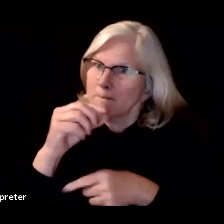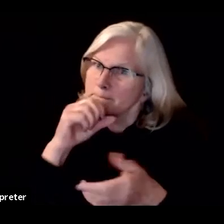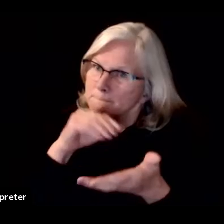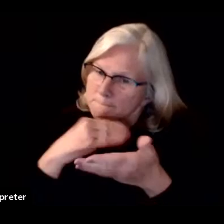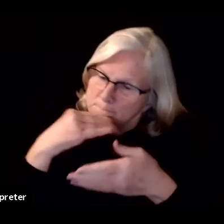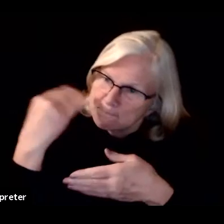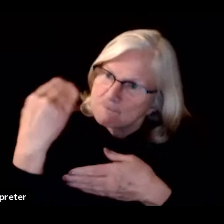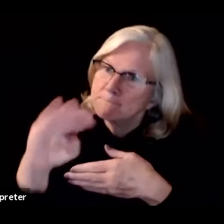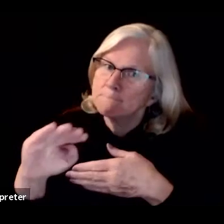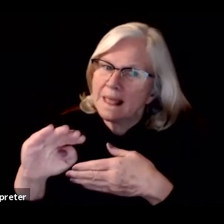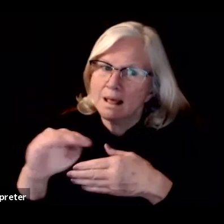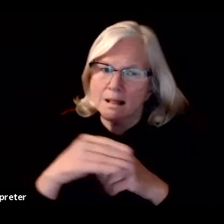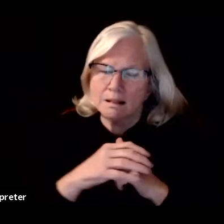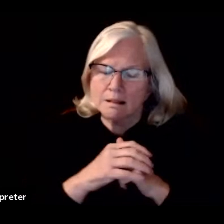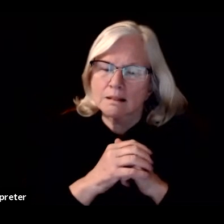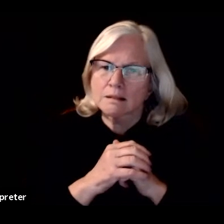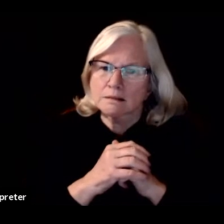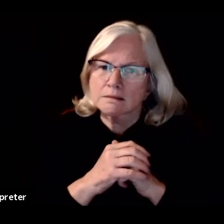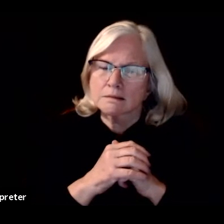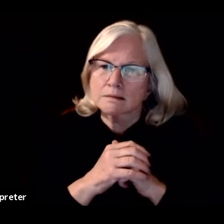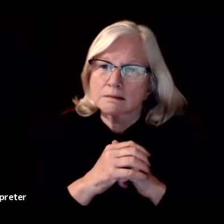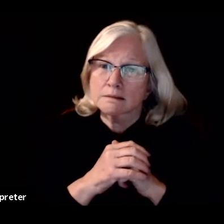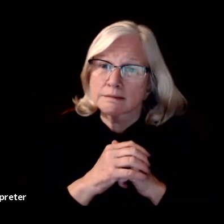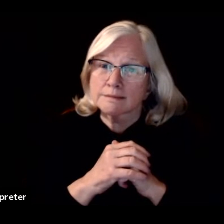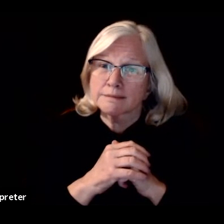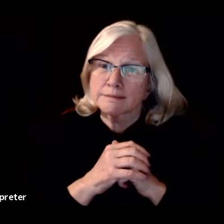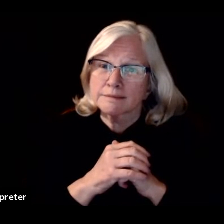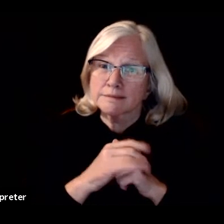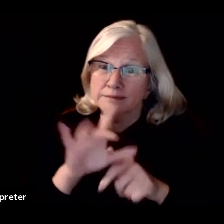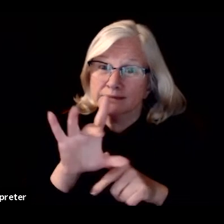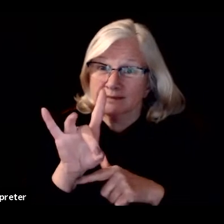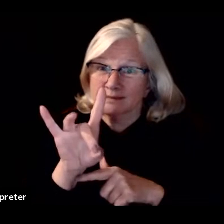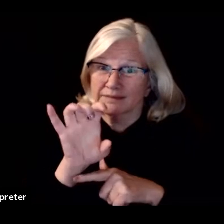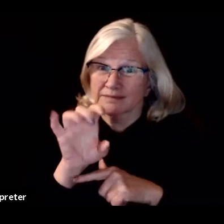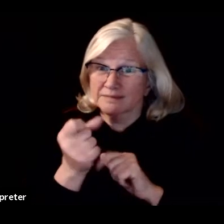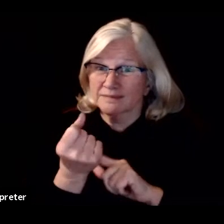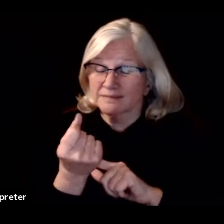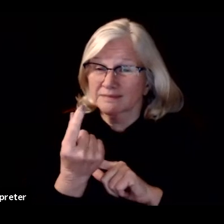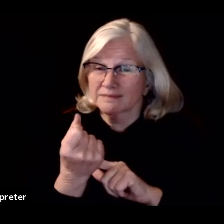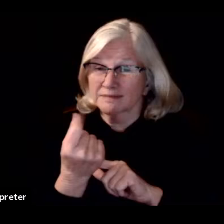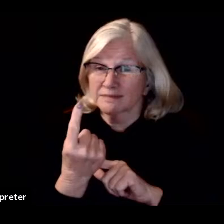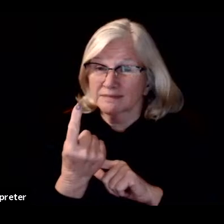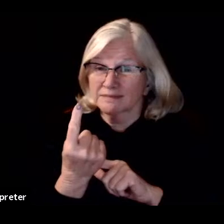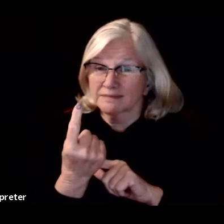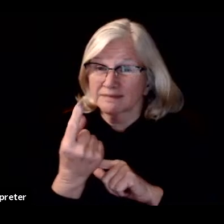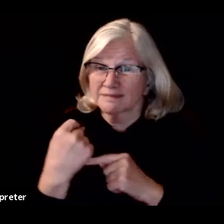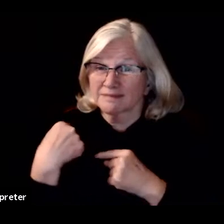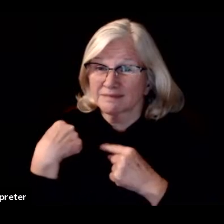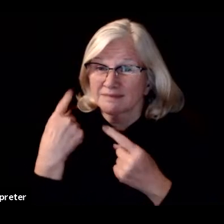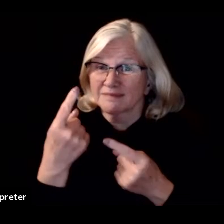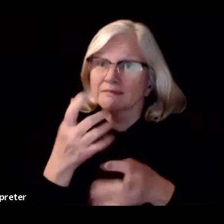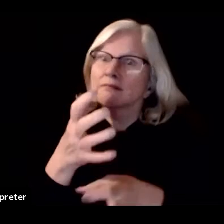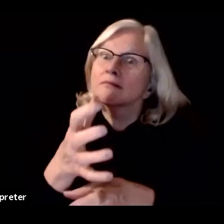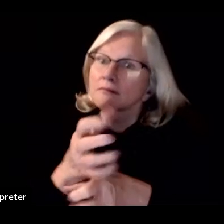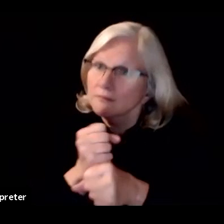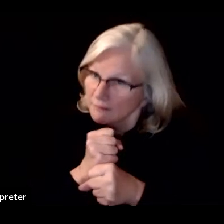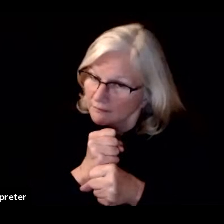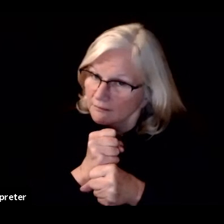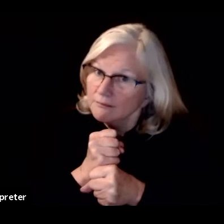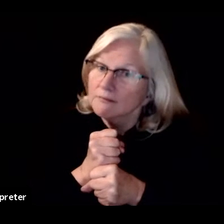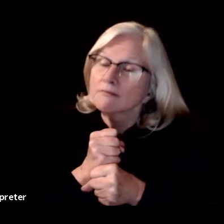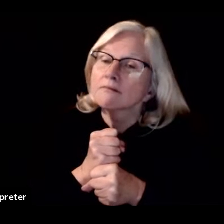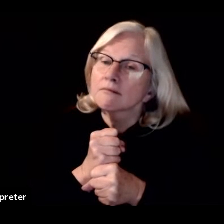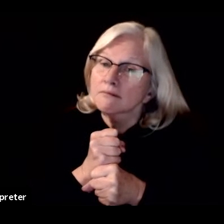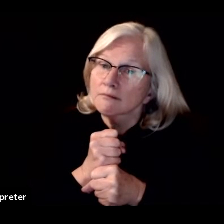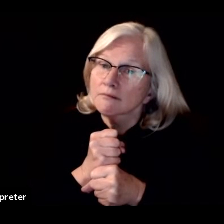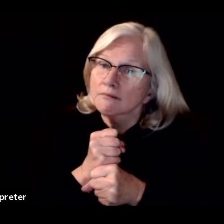been returned, and results transmitted back to the people. We've been working around the clock to implement improvements based